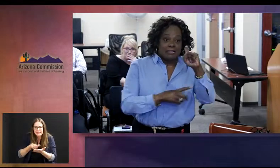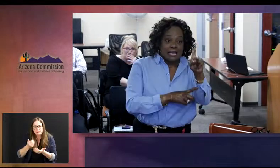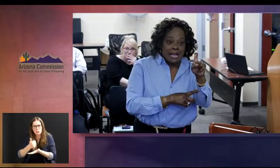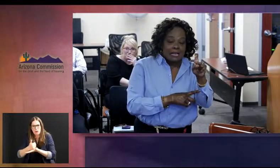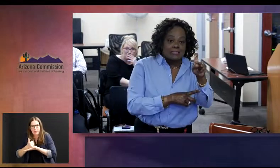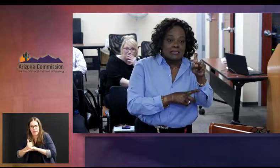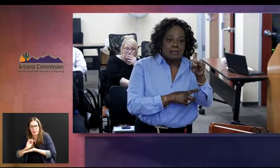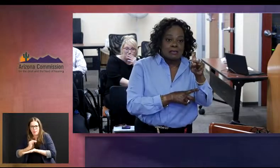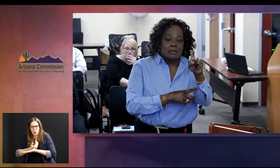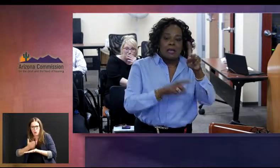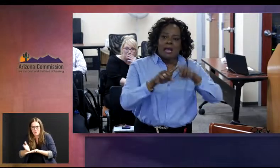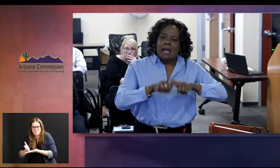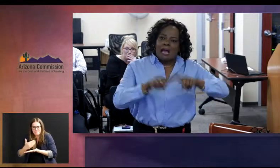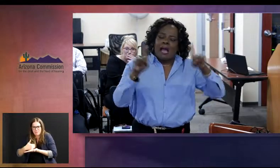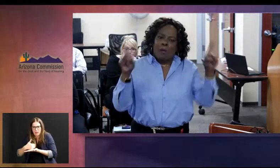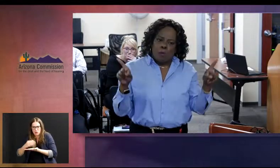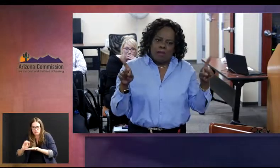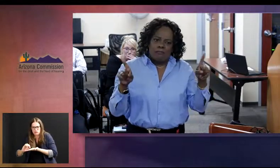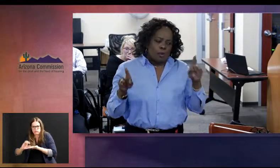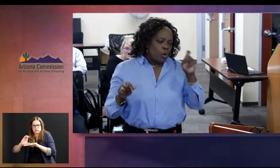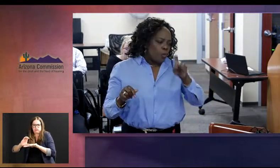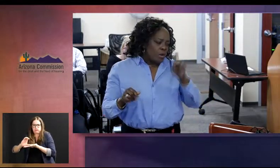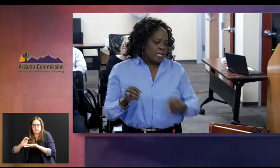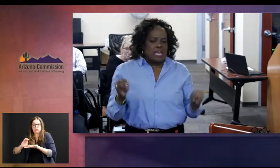We do get that landline tax.